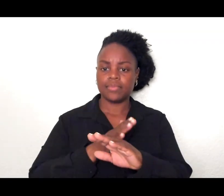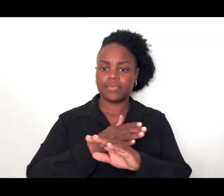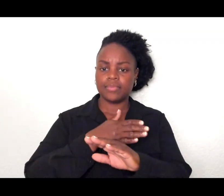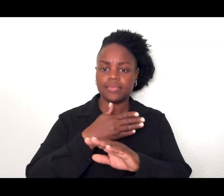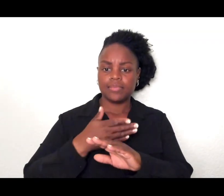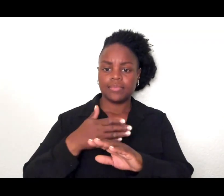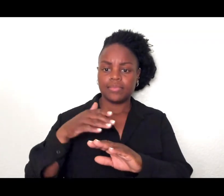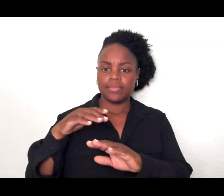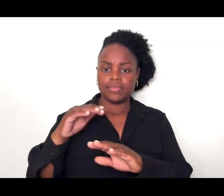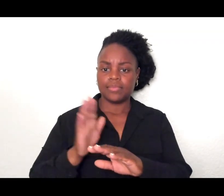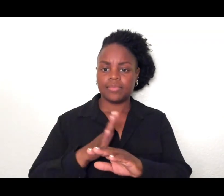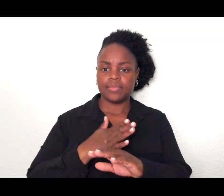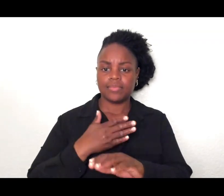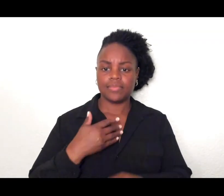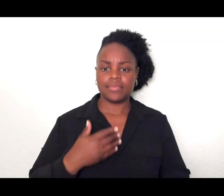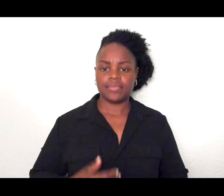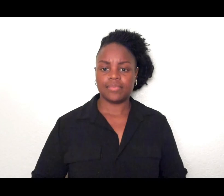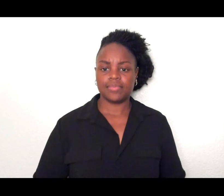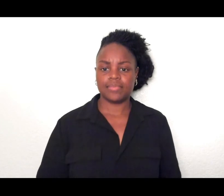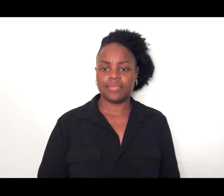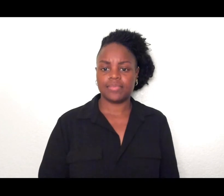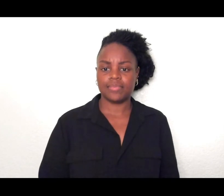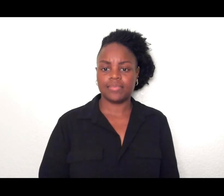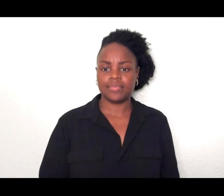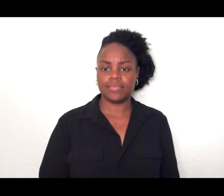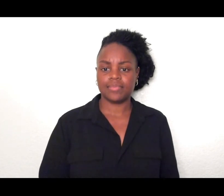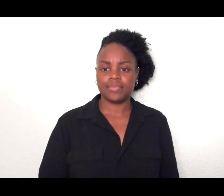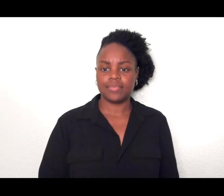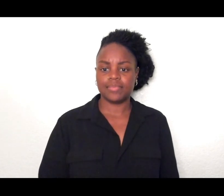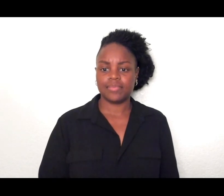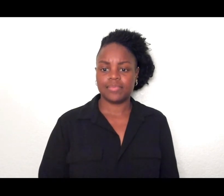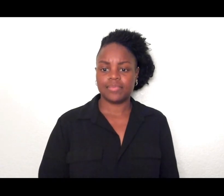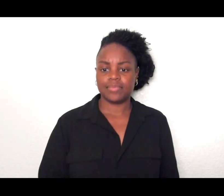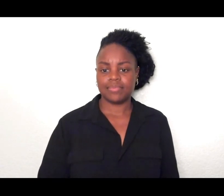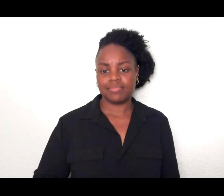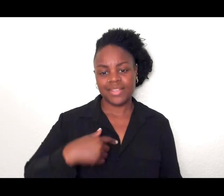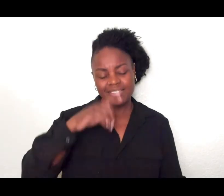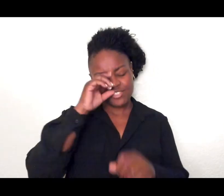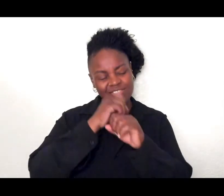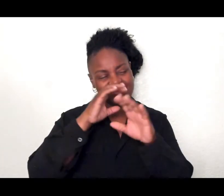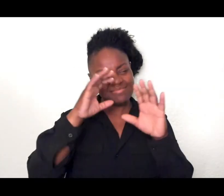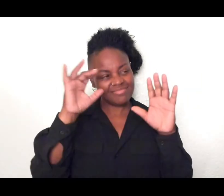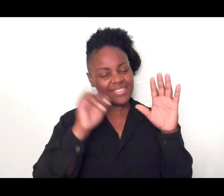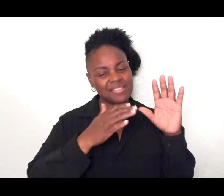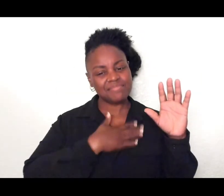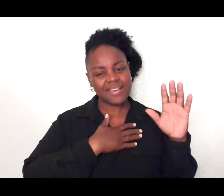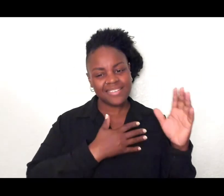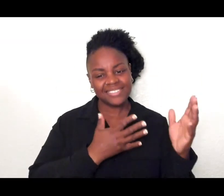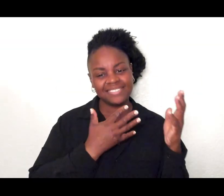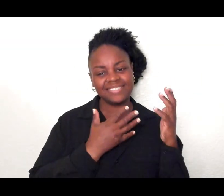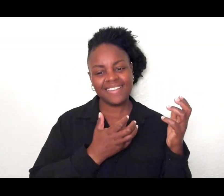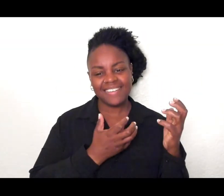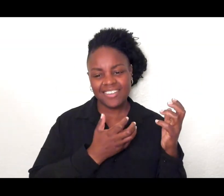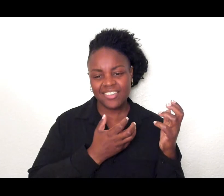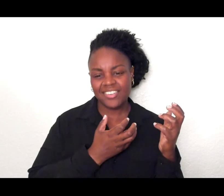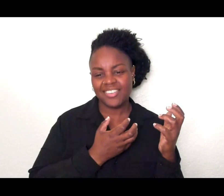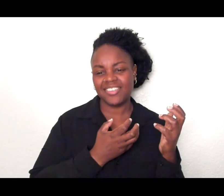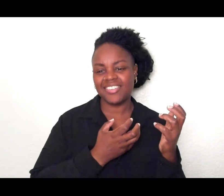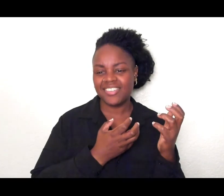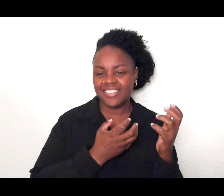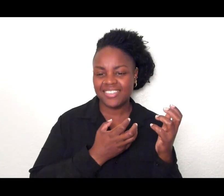organism continually has to face constraints in order to continue to live. Being alive is all about